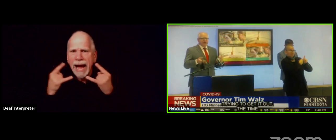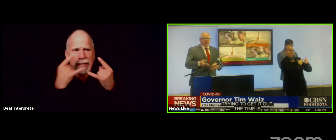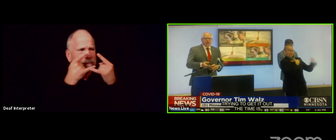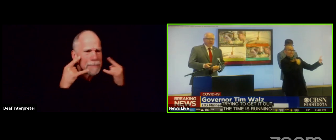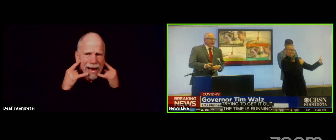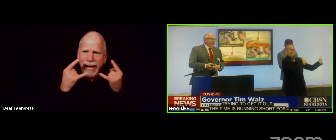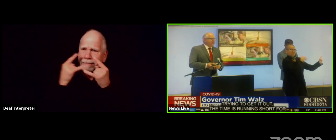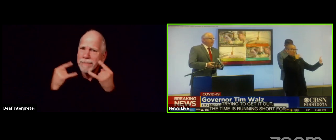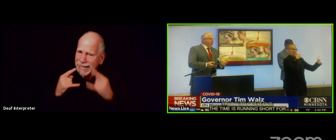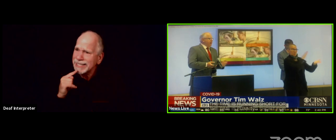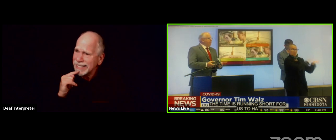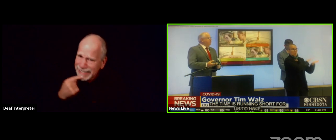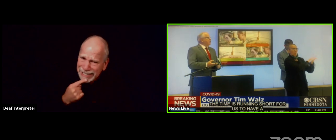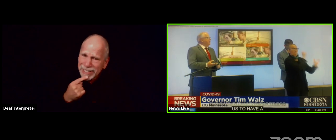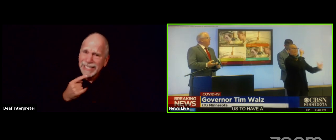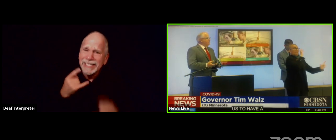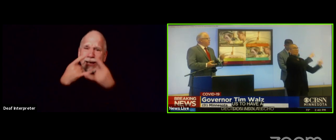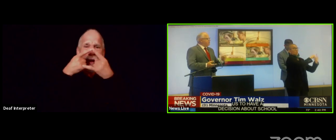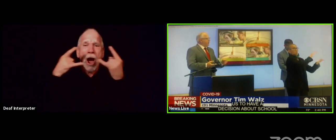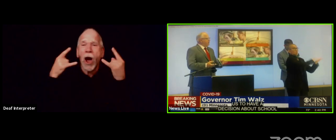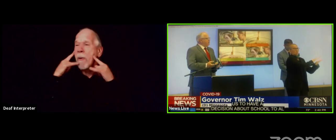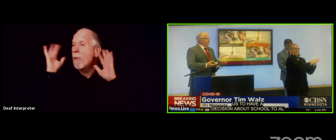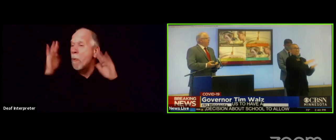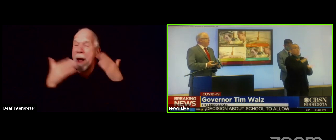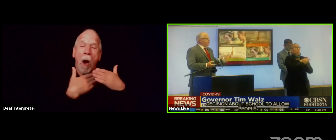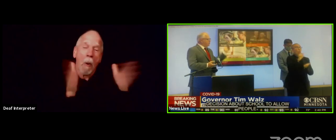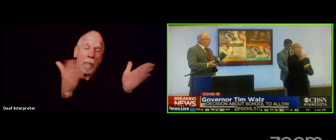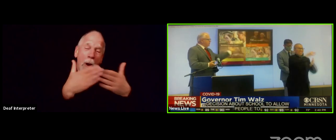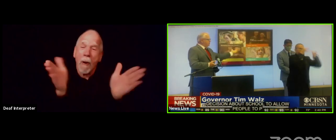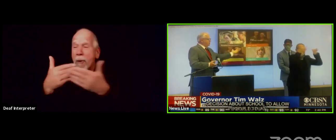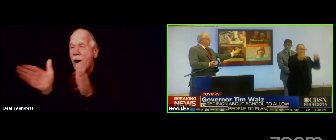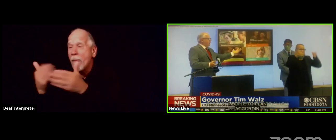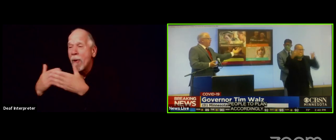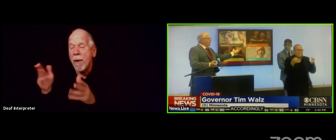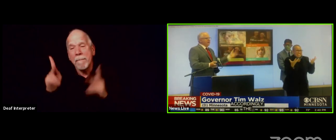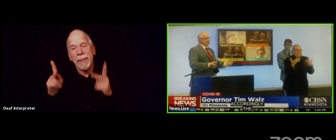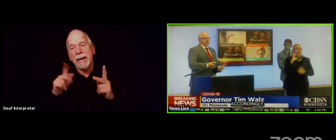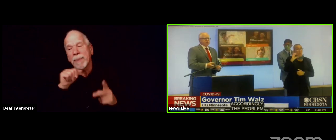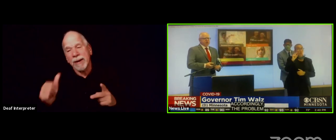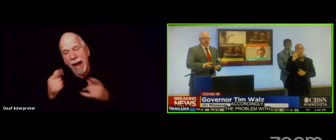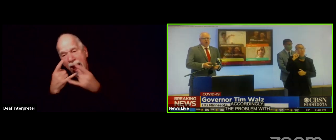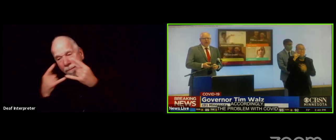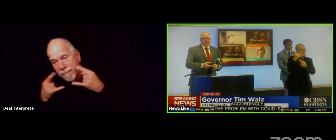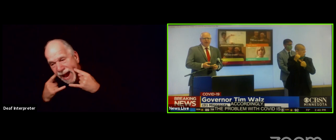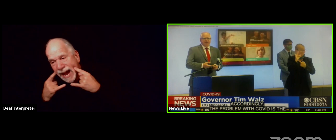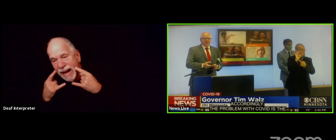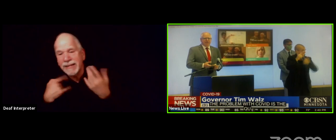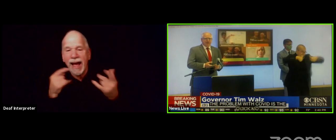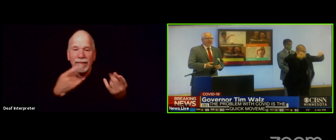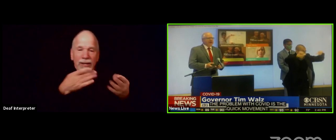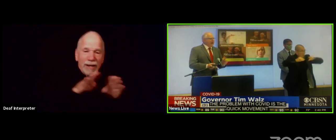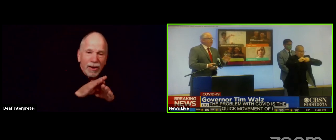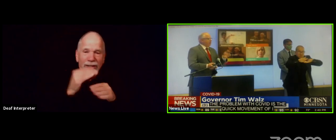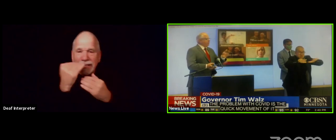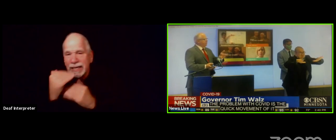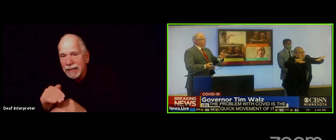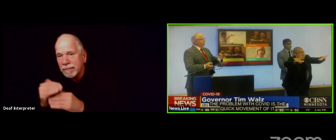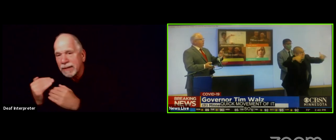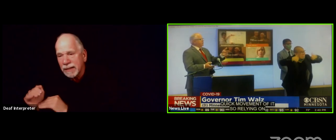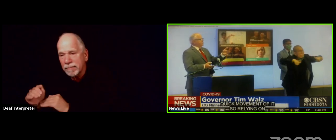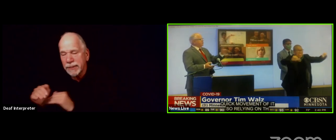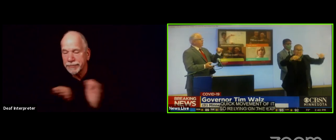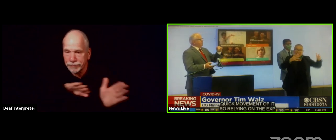plan accordingly. The problem with COVID is the quick movement of it. So we're relying on the experts. We have been fairly accurate in